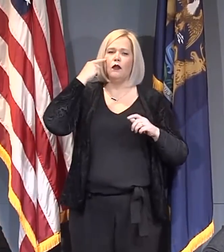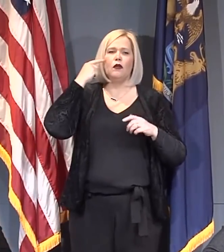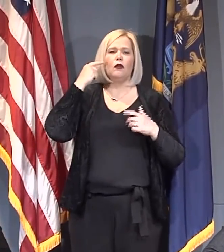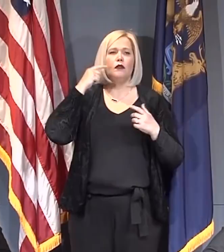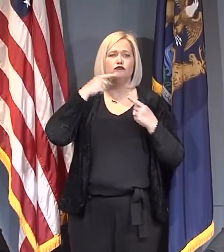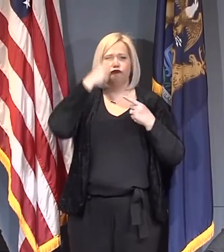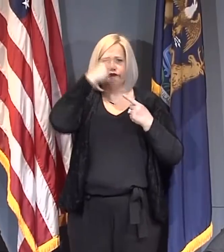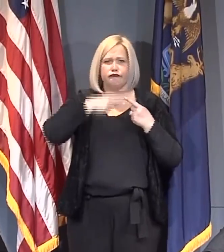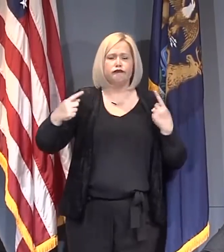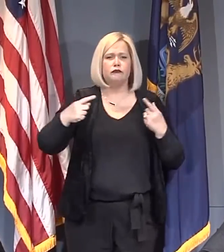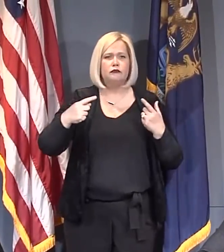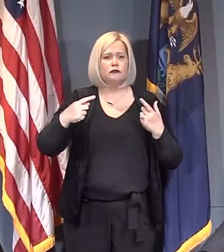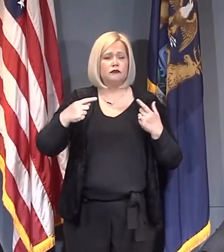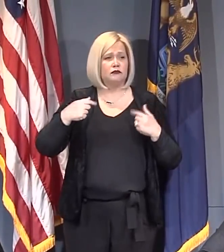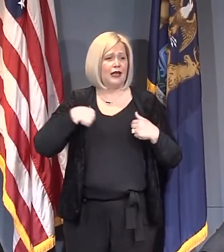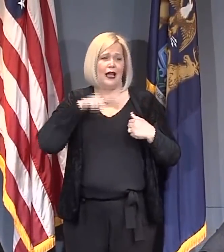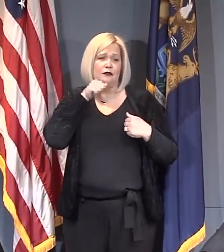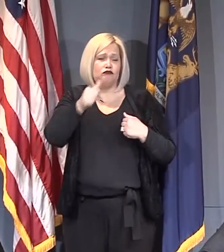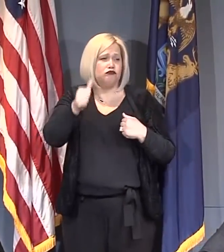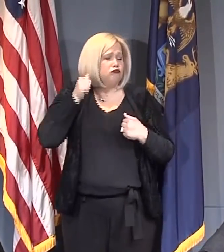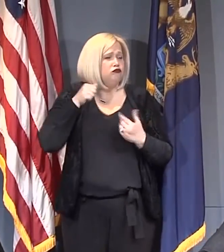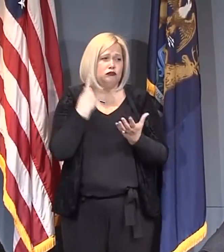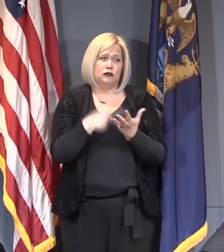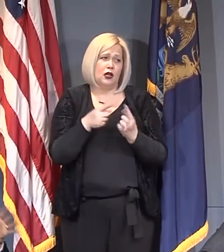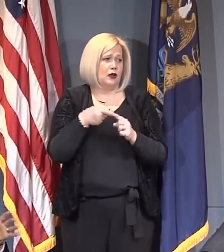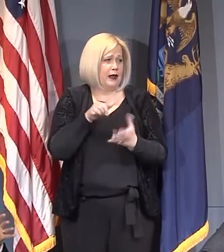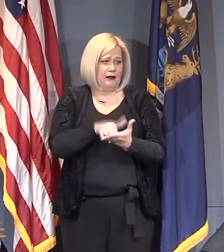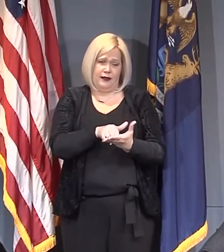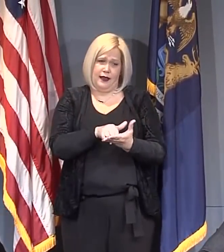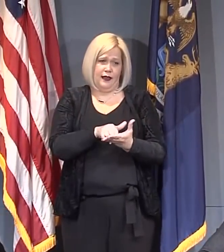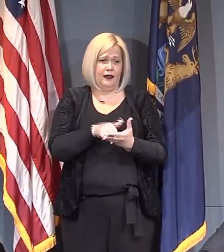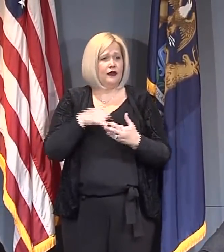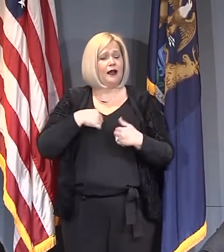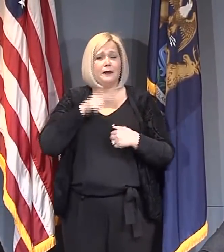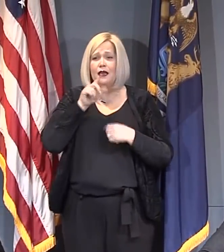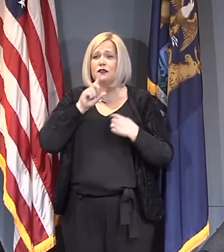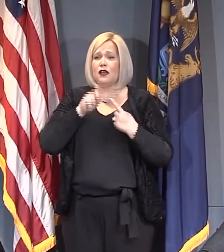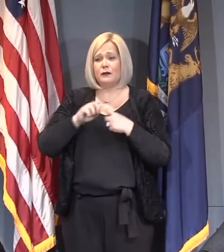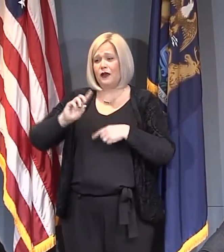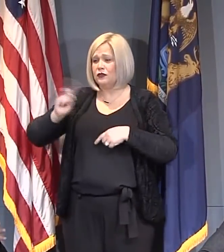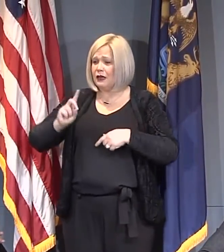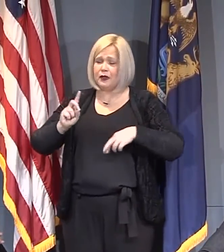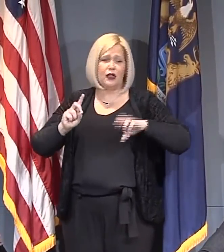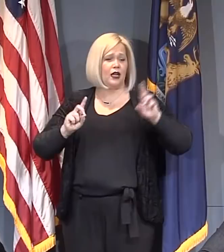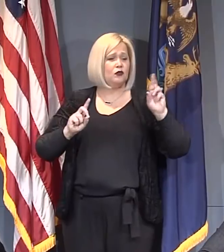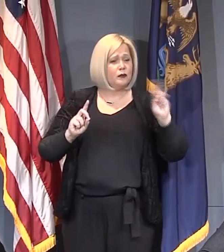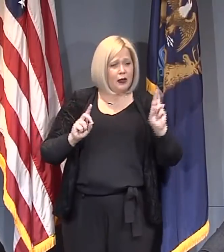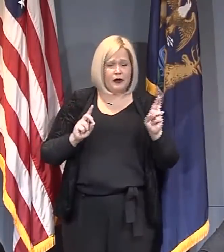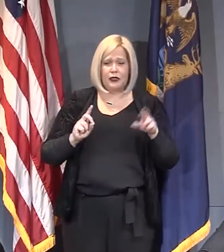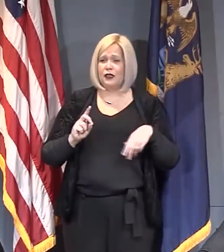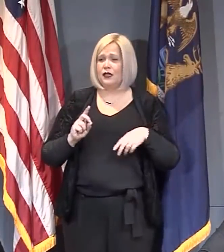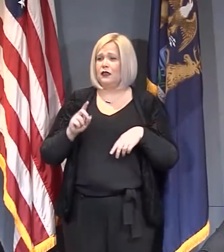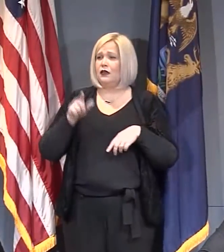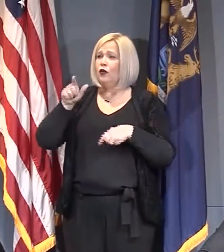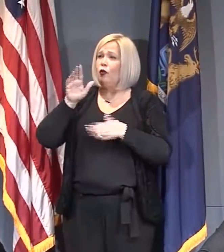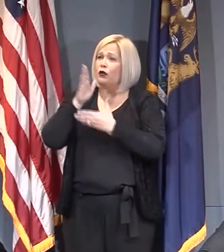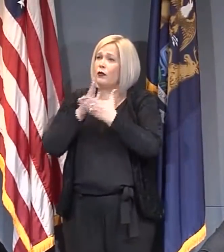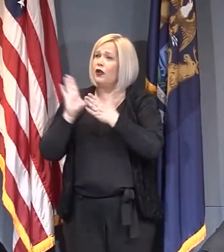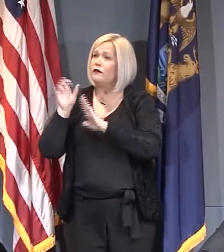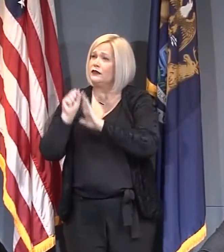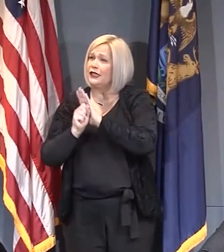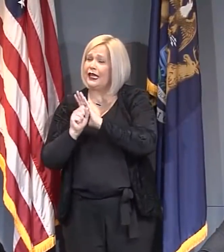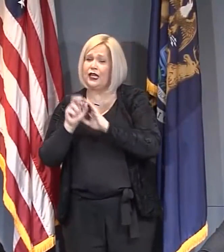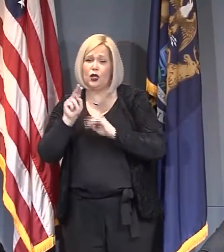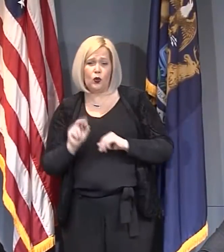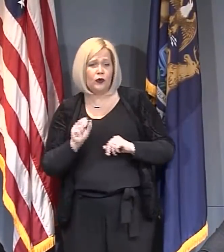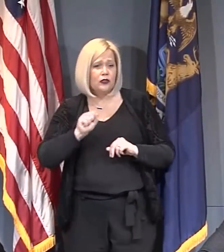going to go there. This is not about one party or another. This is not about one part of our state or another. This is